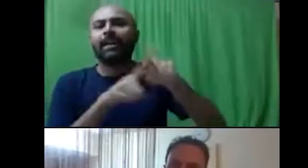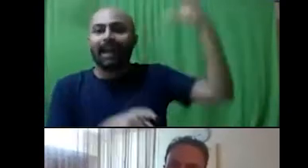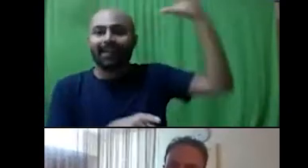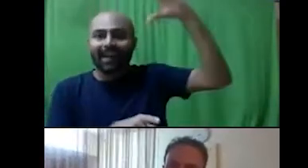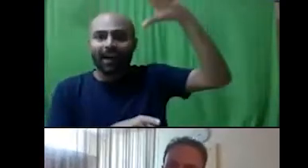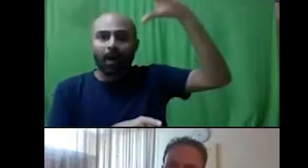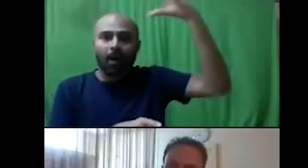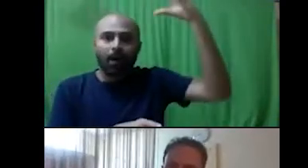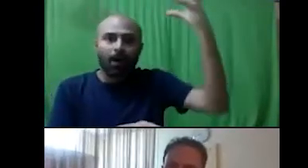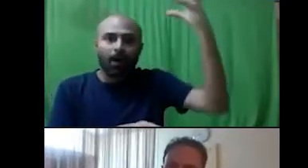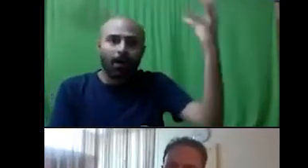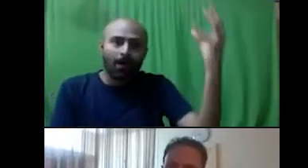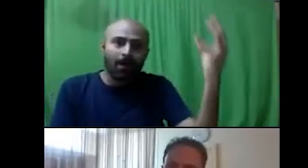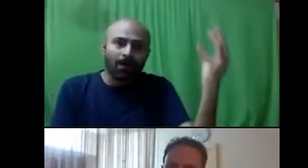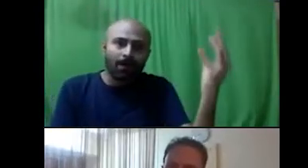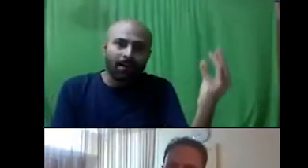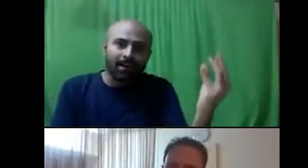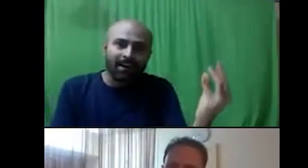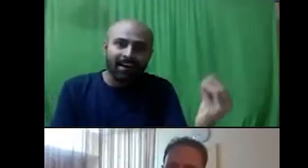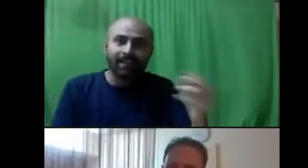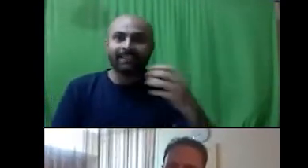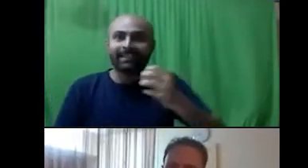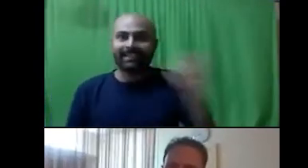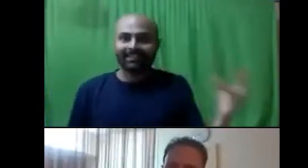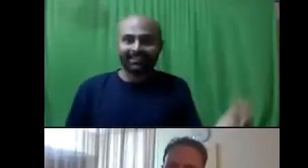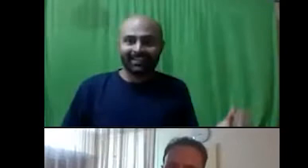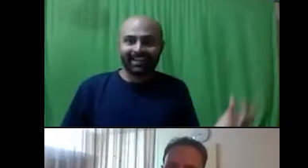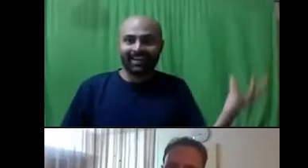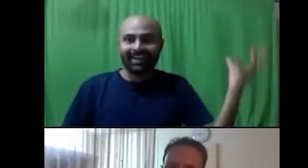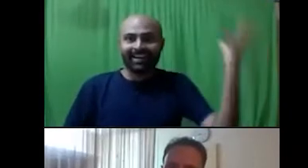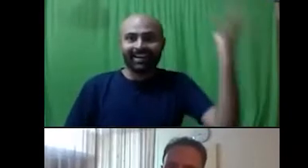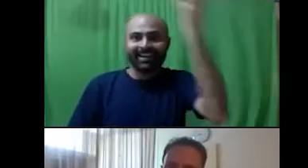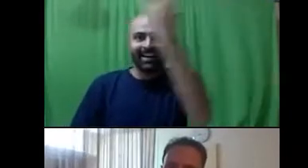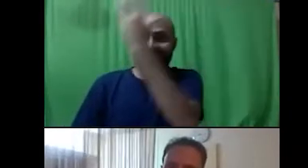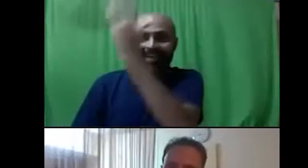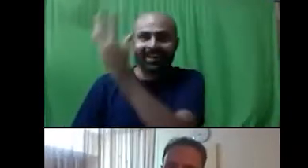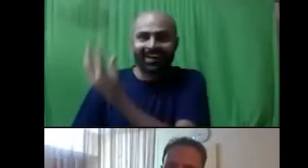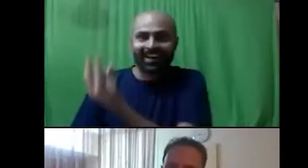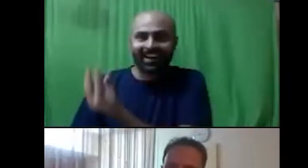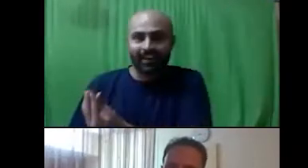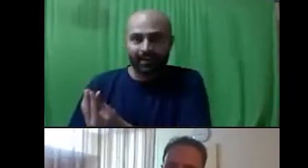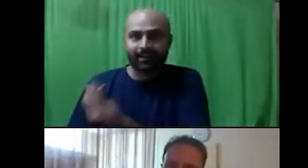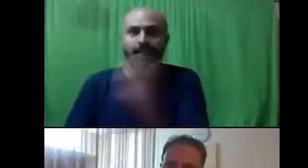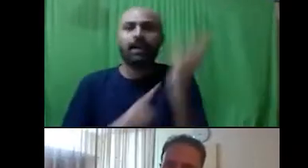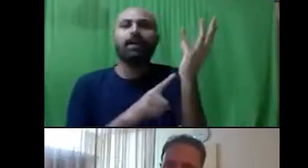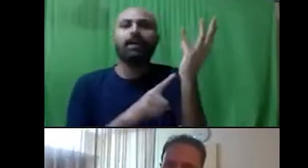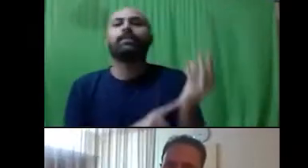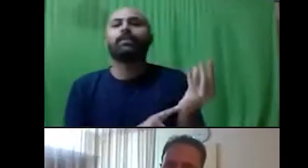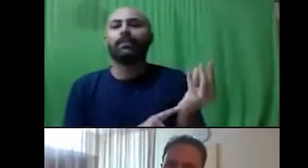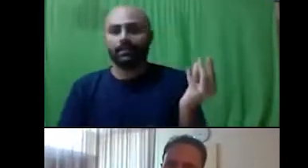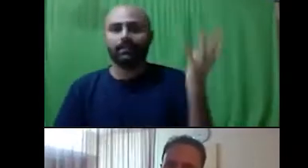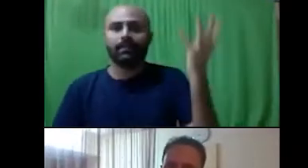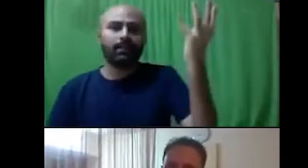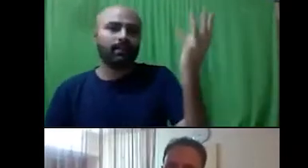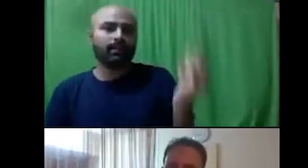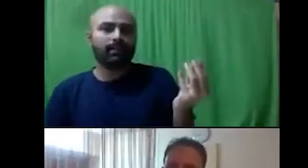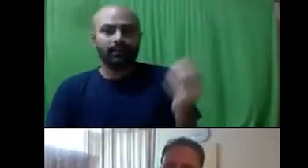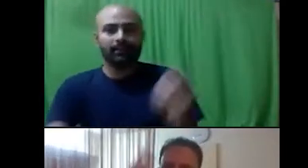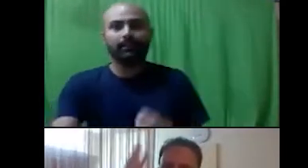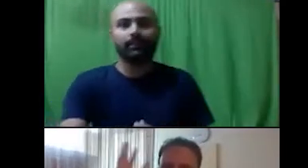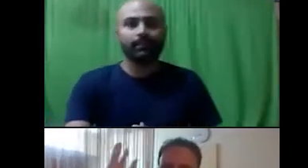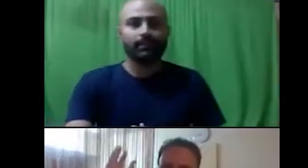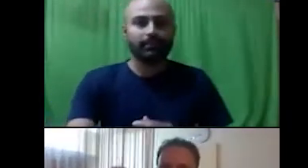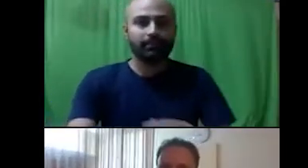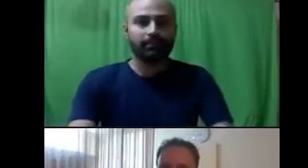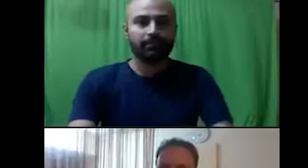Why do you think that is? So afternoon and then evening when the sun starts setting. So, you know, it starts rising,